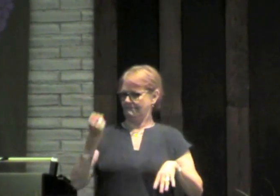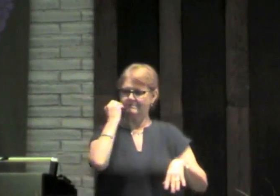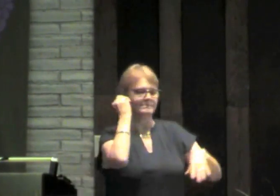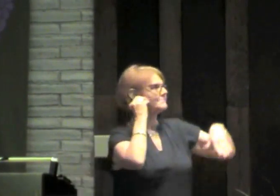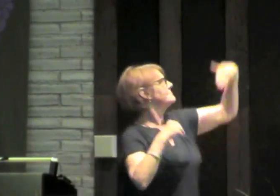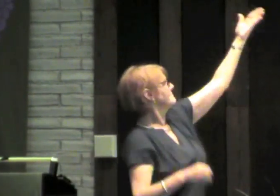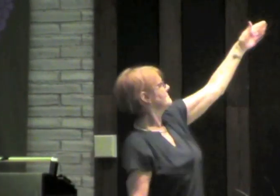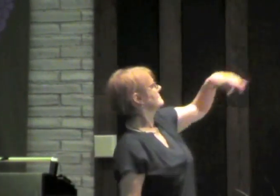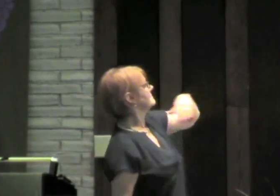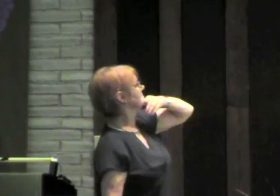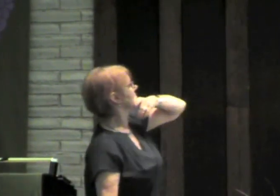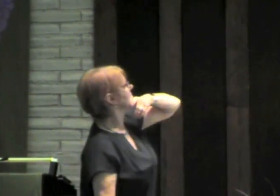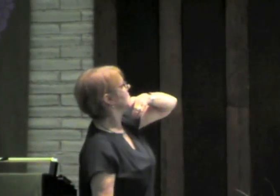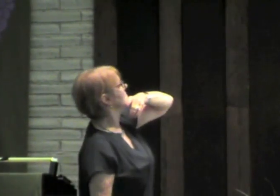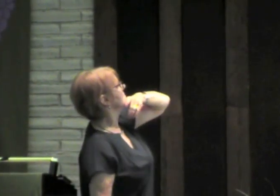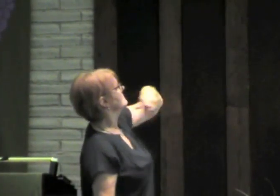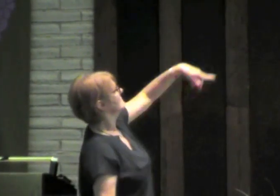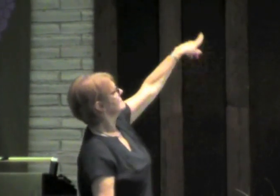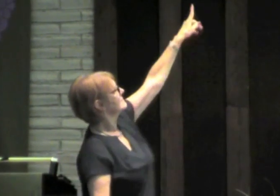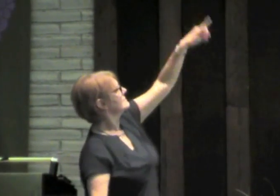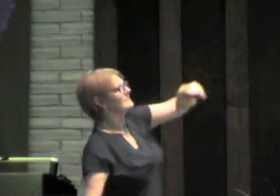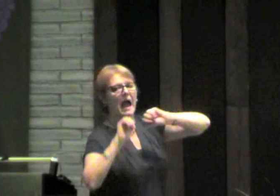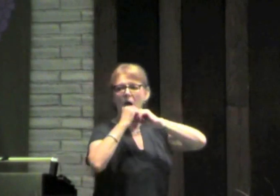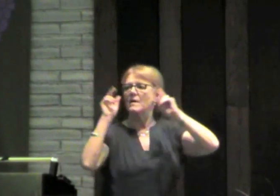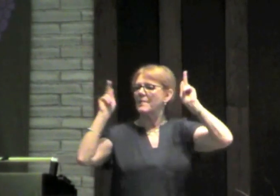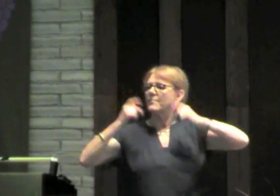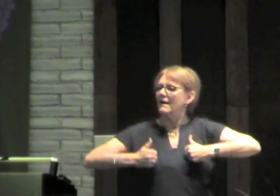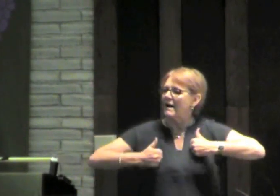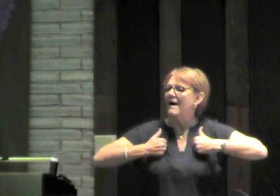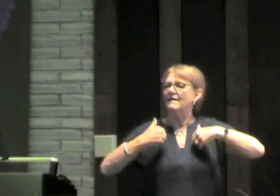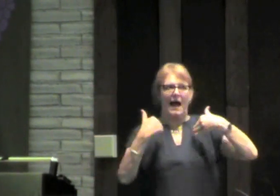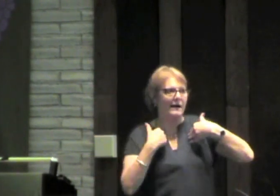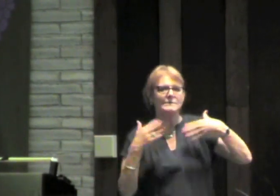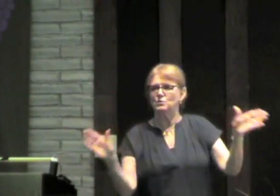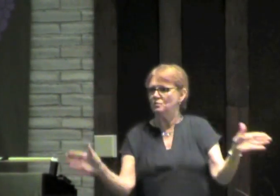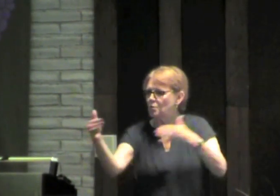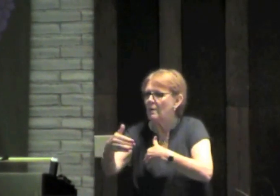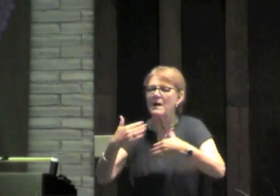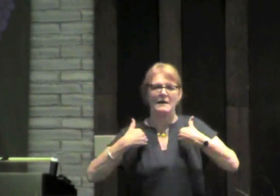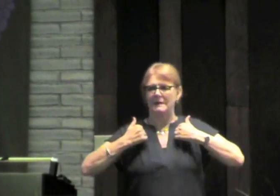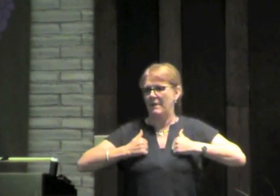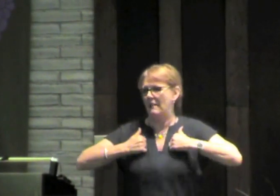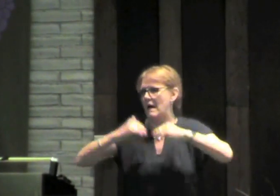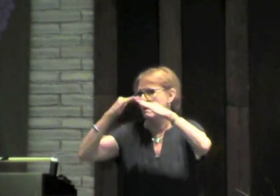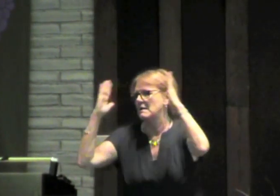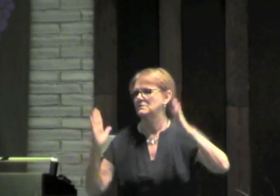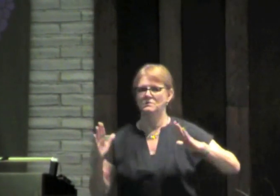mountaintop. So he made it down to Herod's domain. And this is another example of how people live.